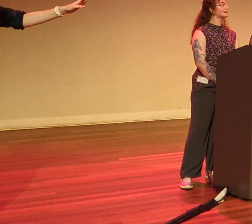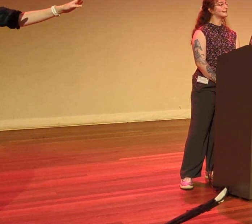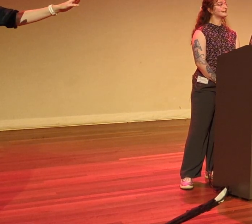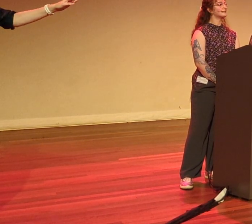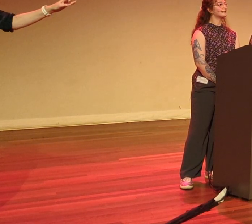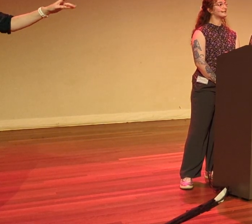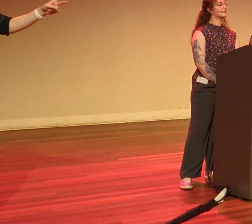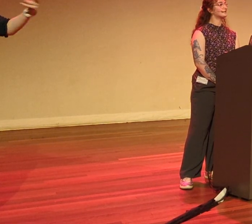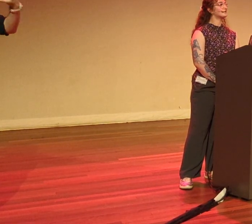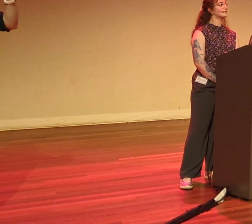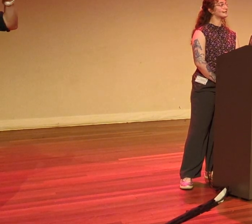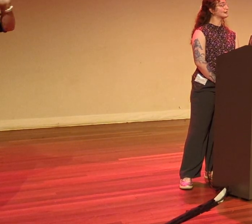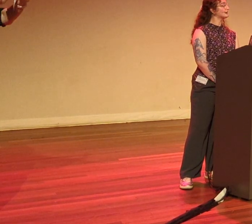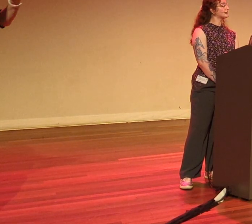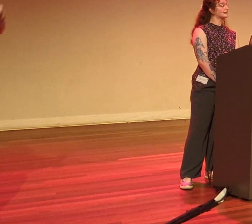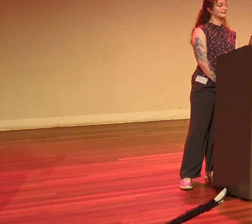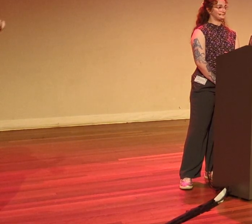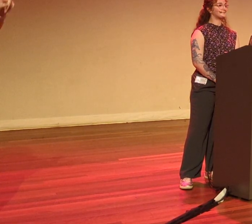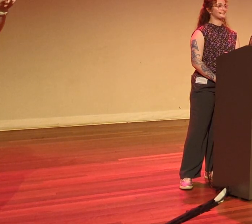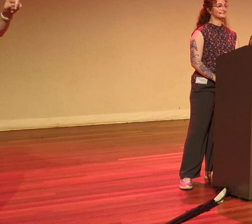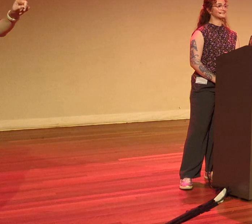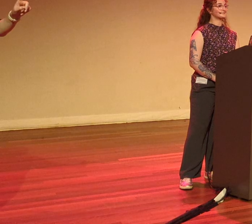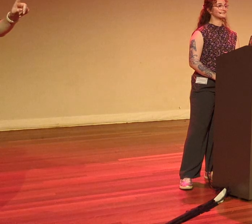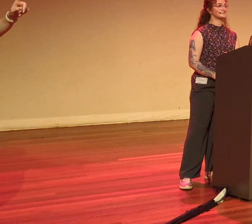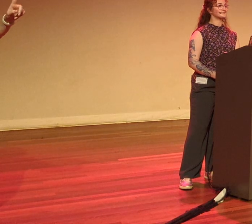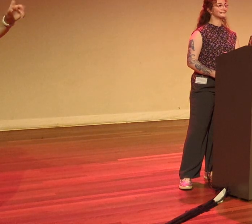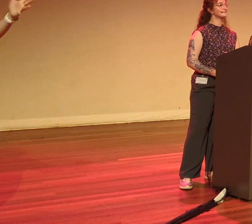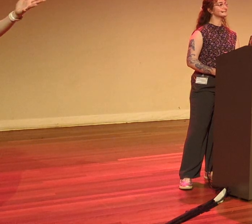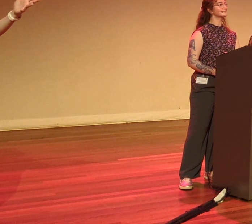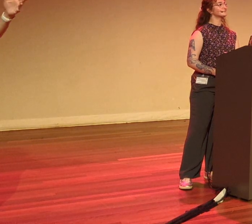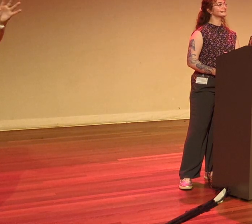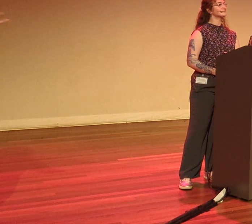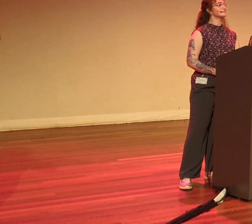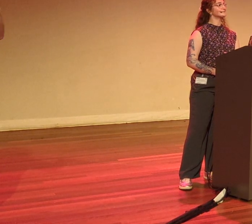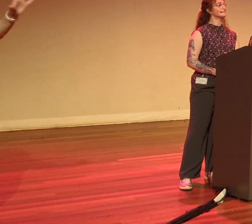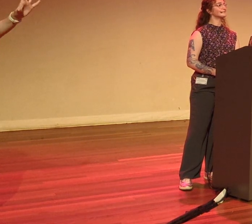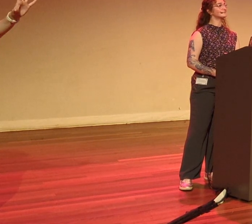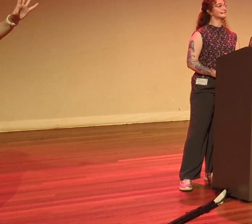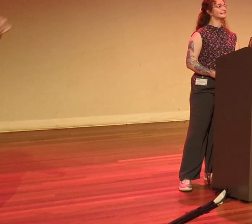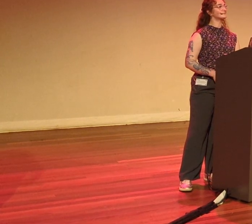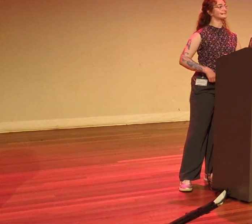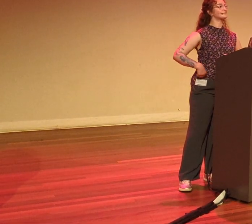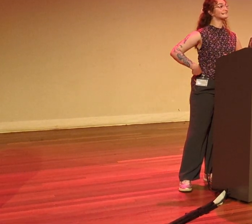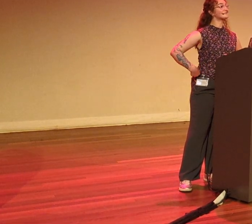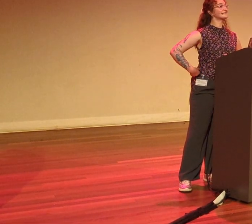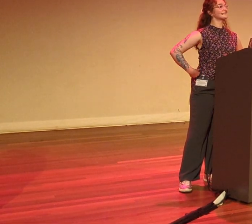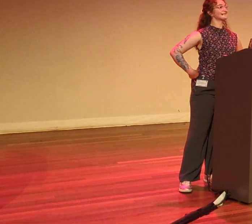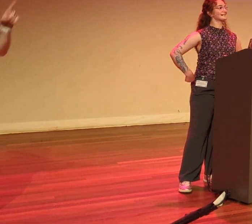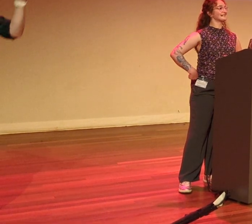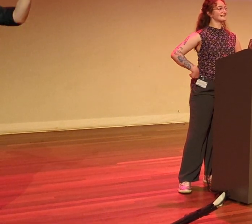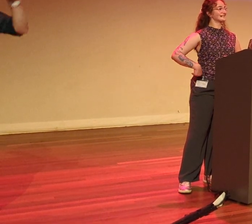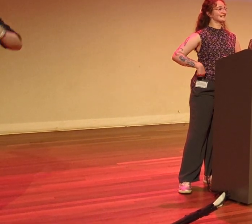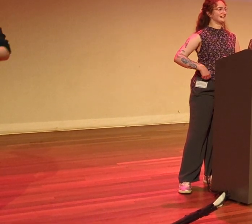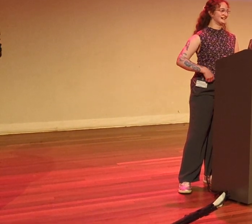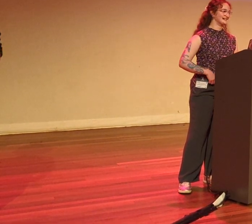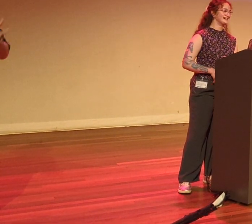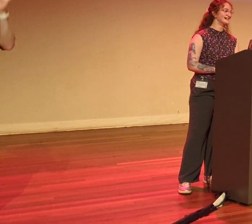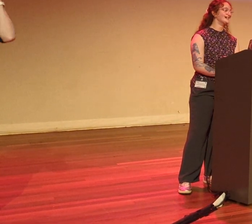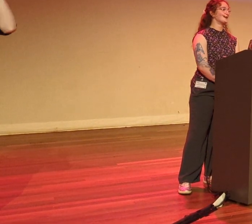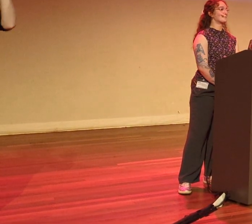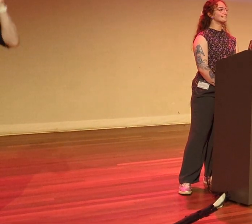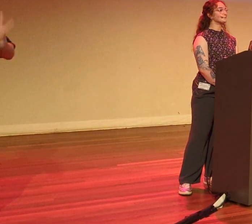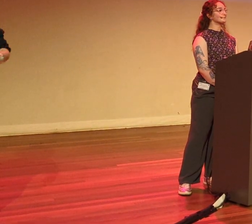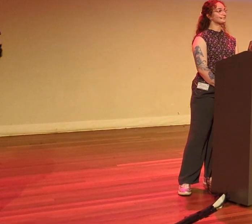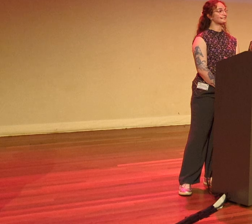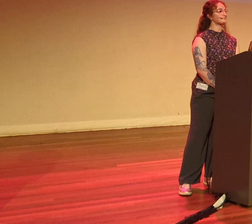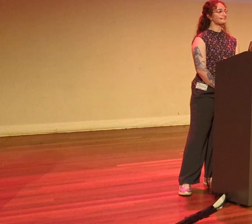give opportunity to other people. If we have time, you ask your second question. Can you to show? Thank you. This is amazing.